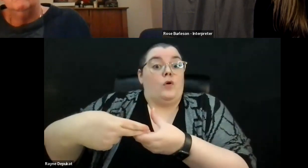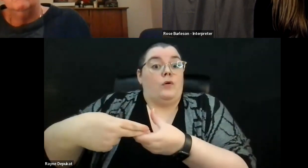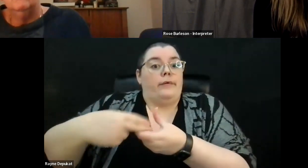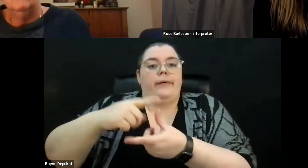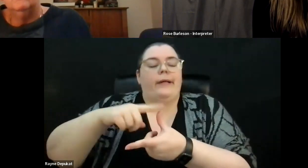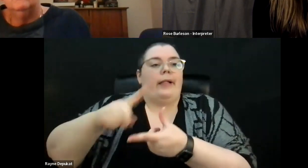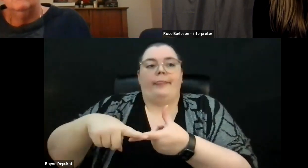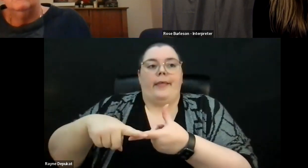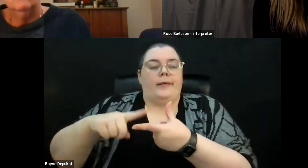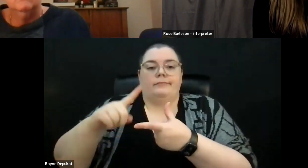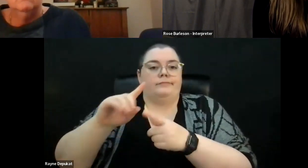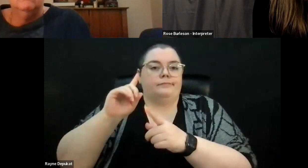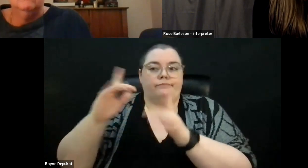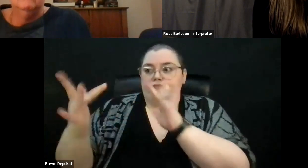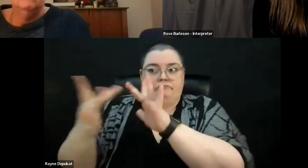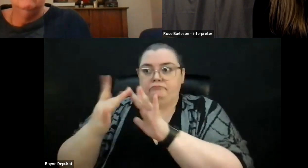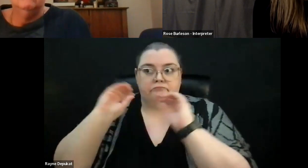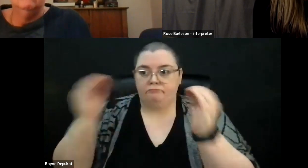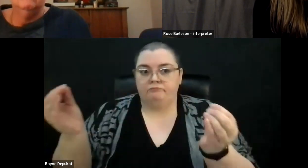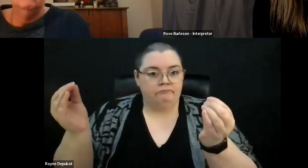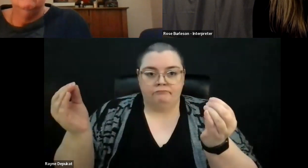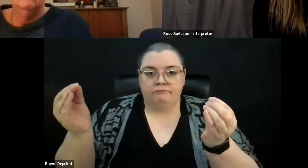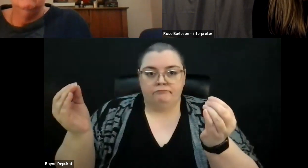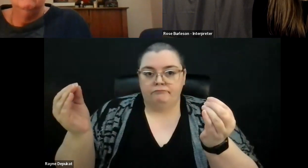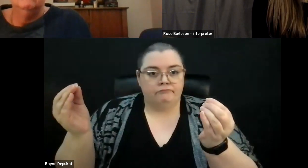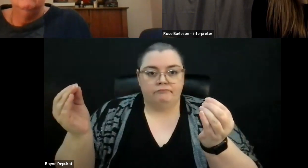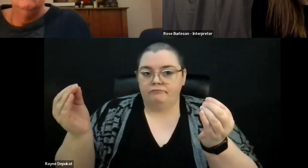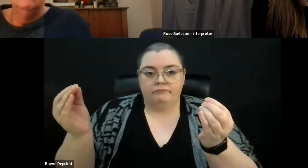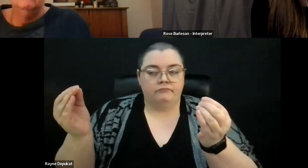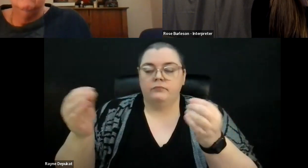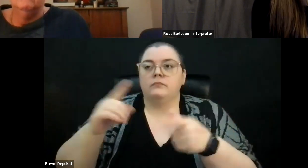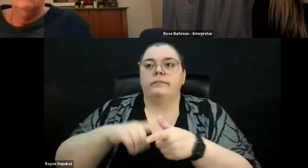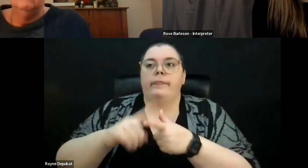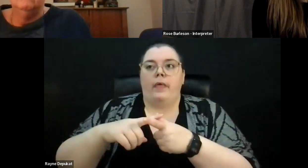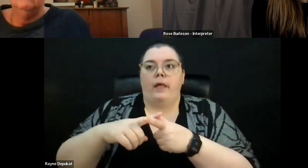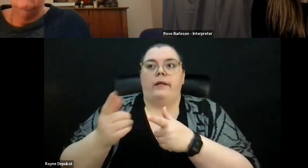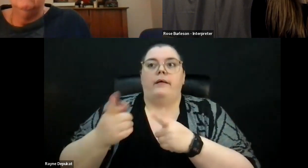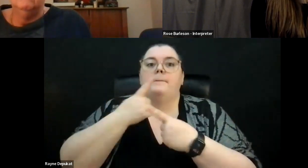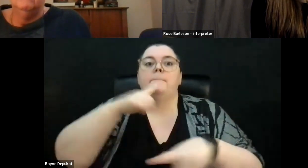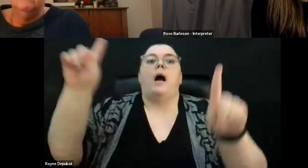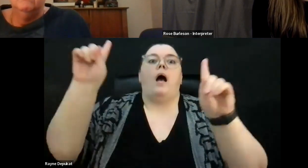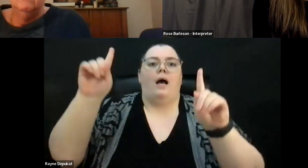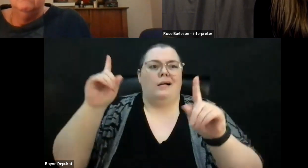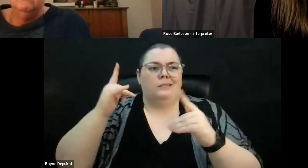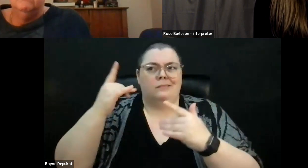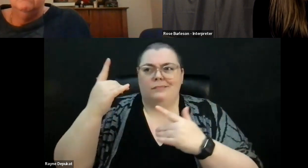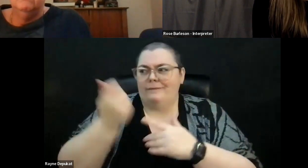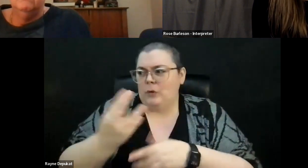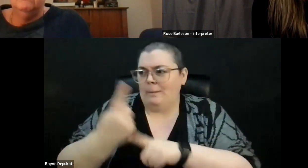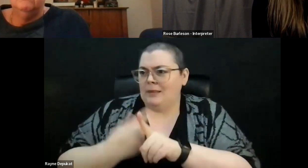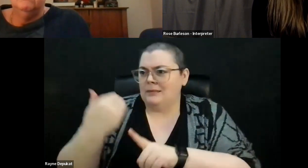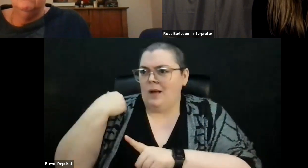In the beginning, they were joining, and we've tried to reach out to them. There's been no contact. And